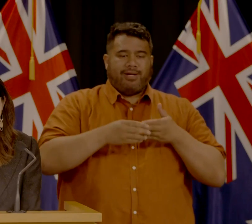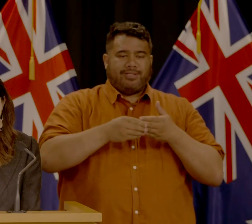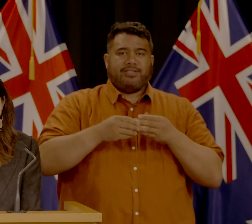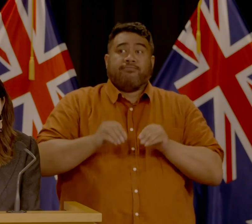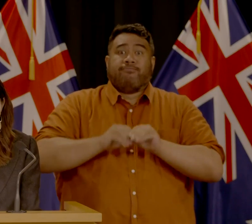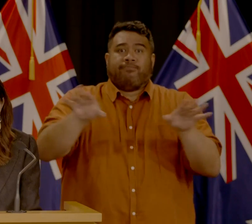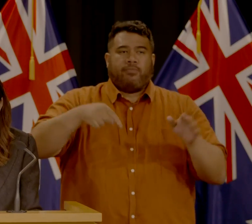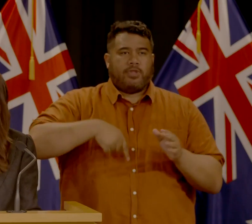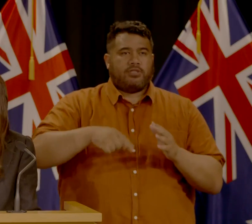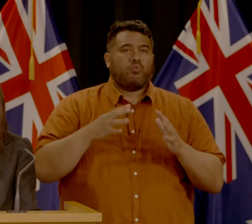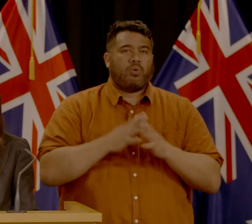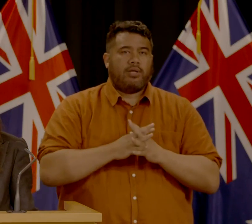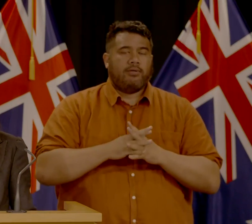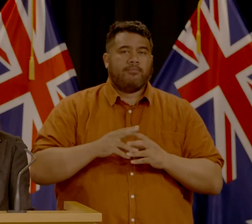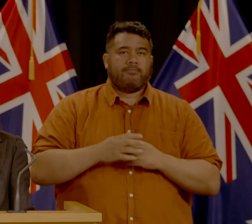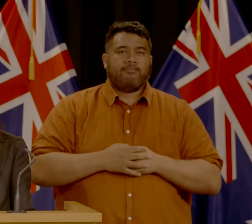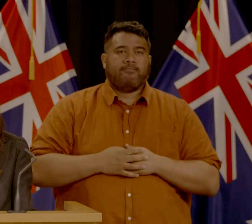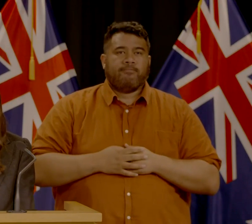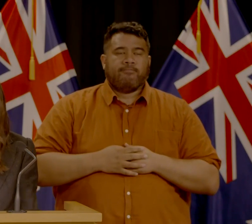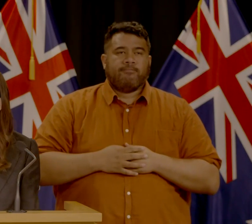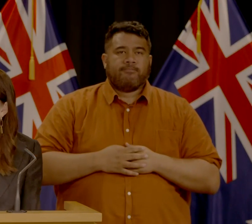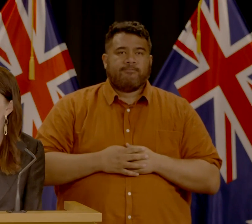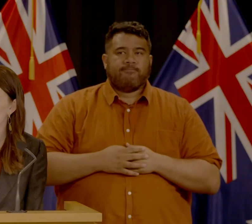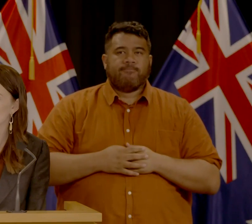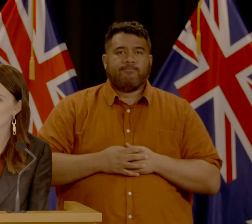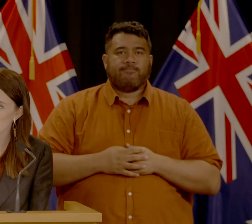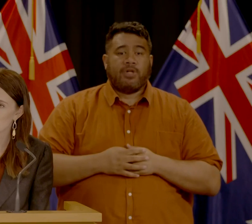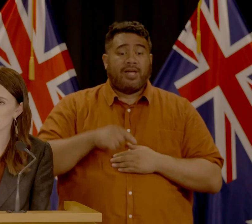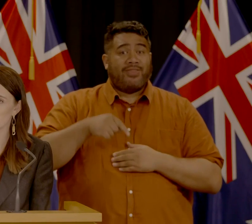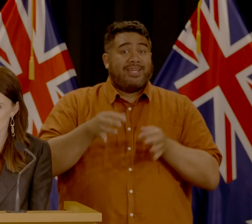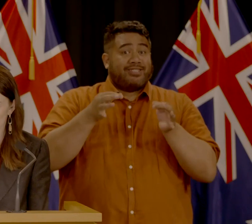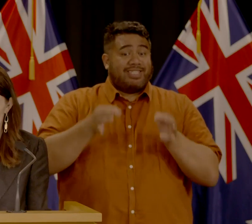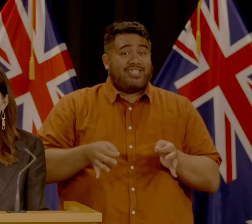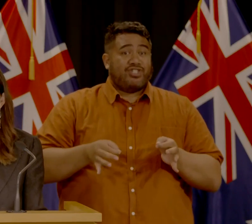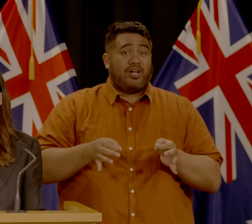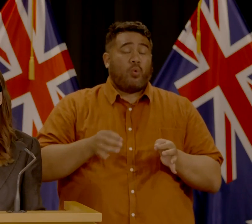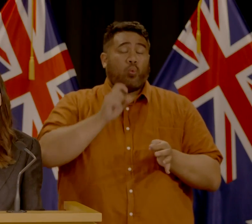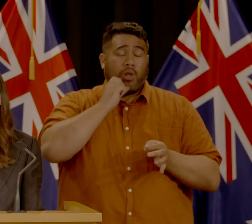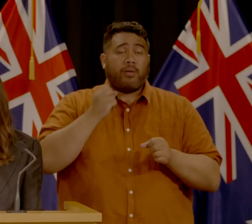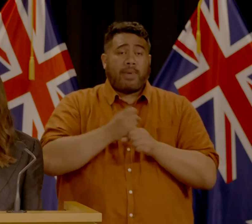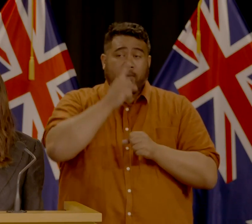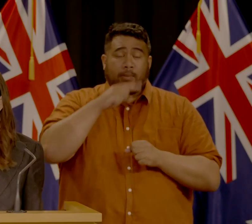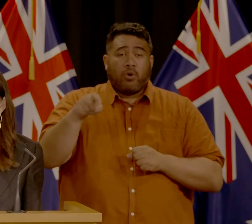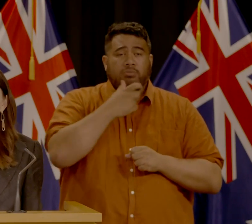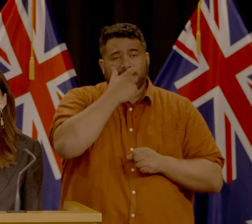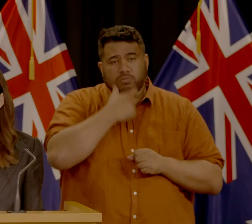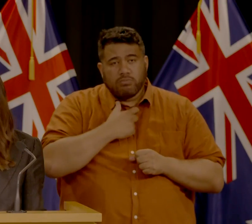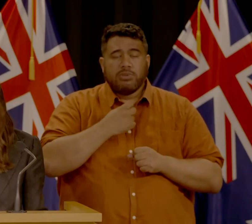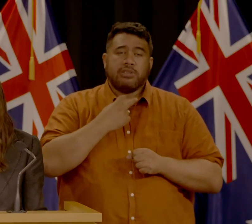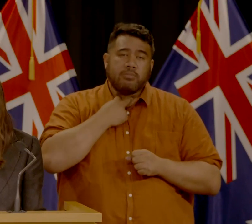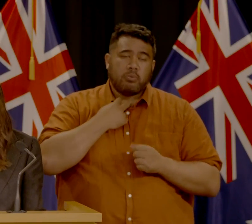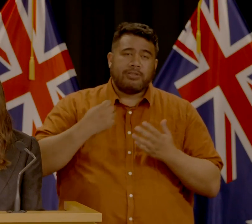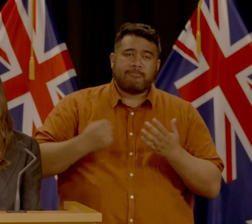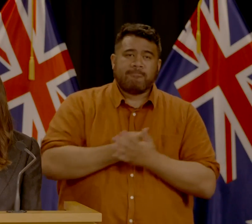week. Ultimately, though, I know that this decision is hugely disappointing. I know it will have an impact